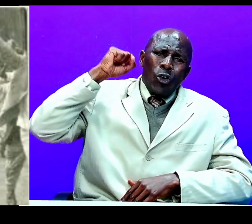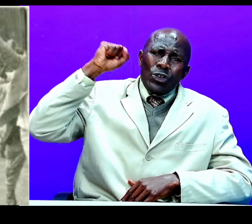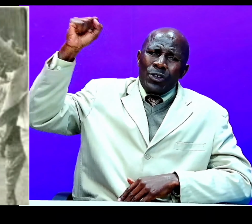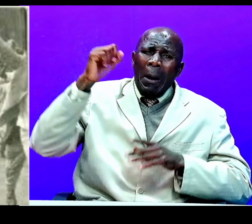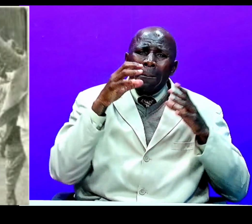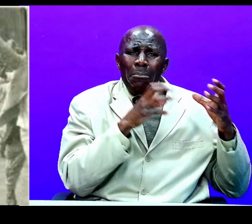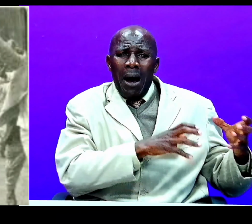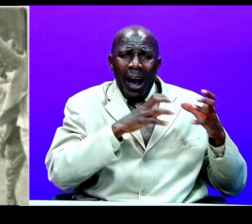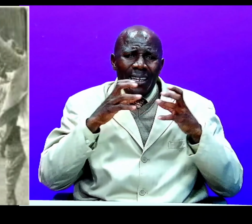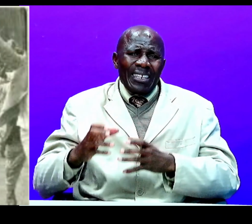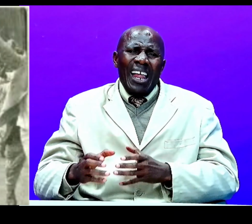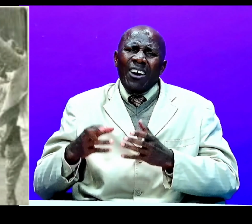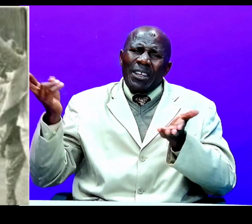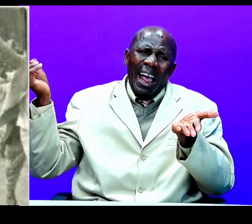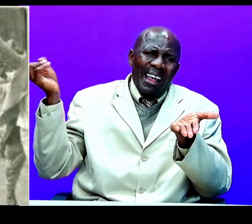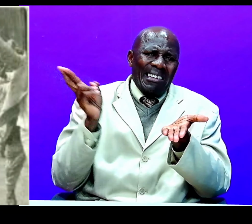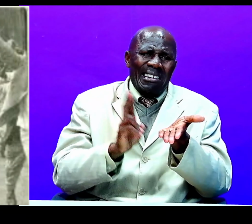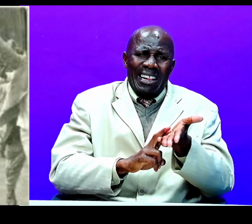Today,